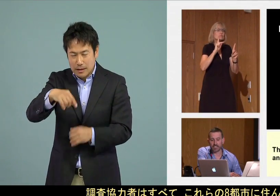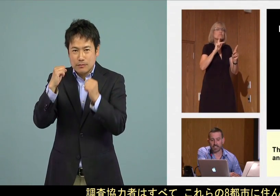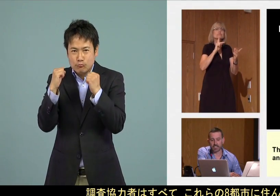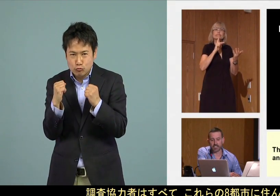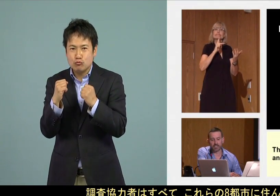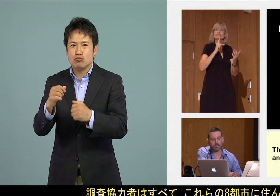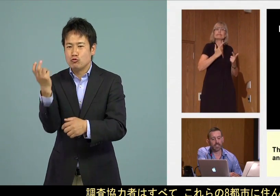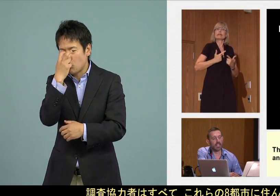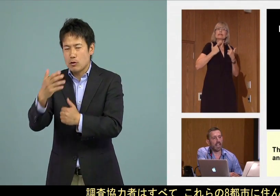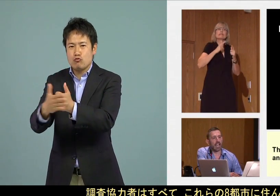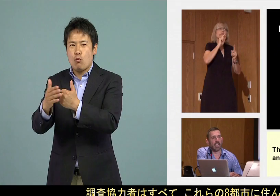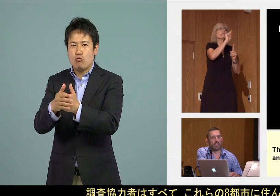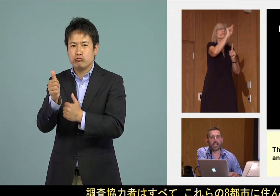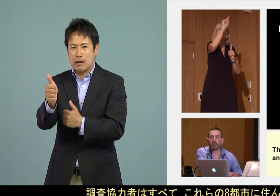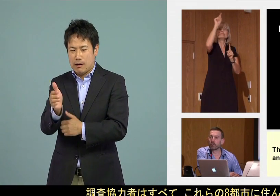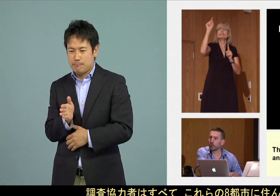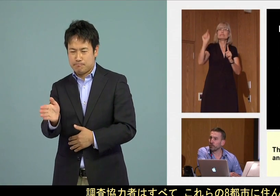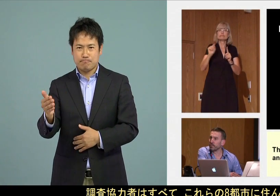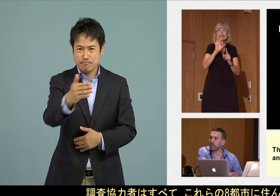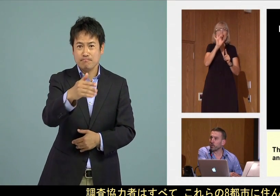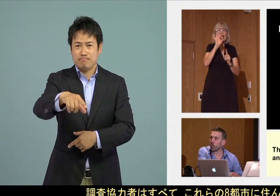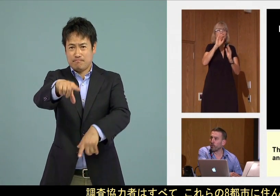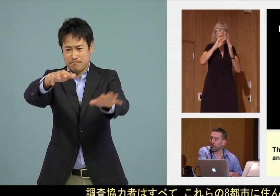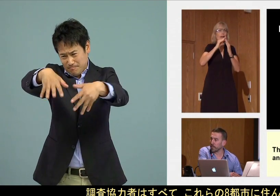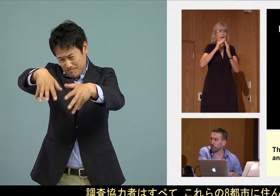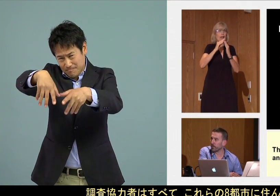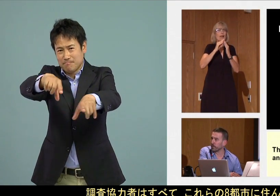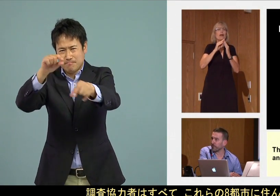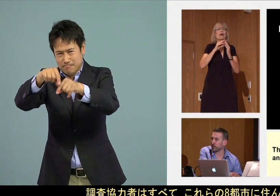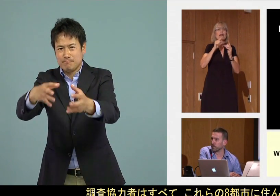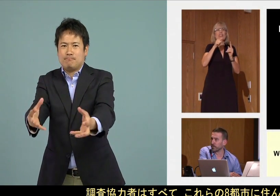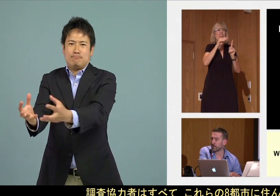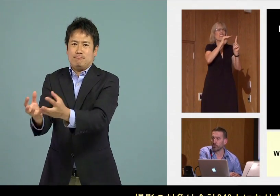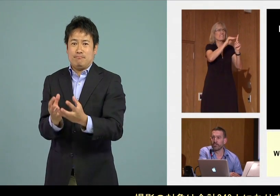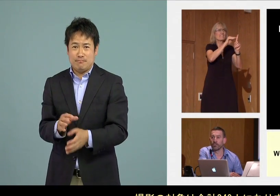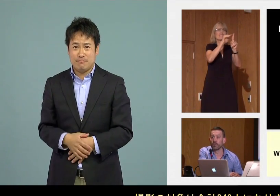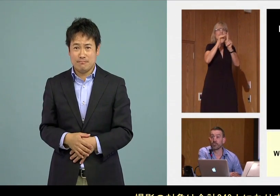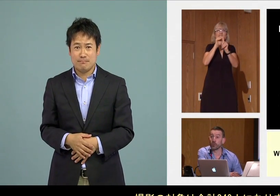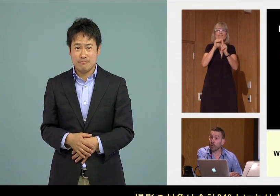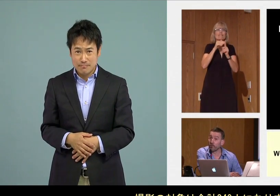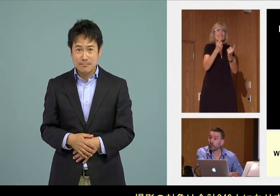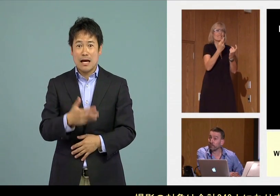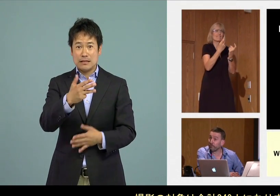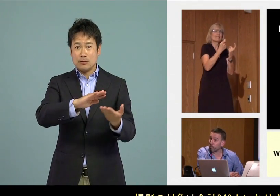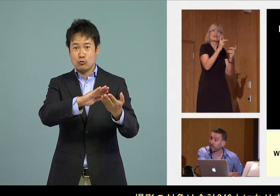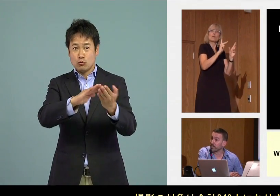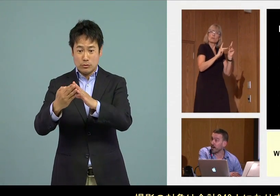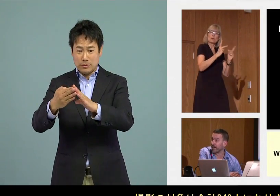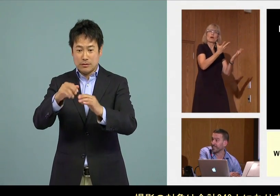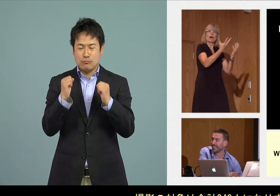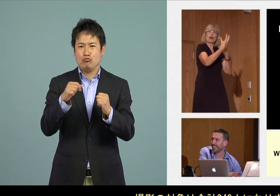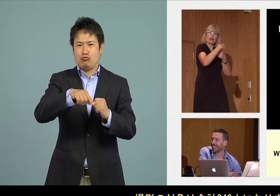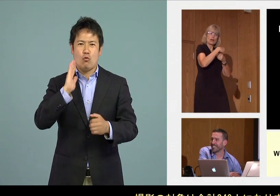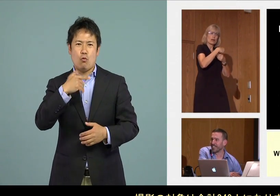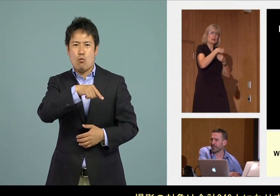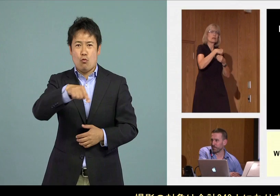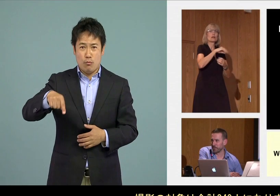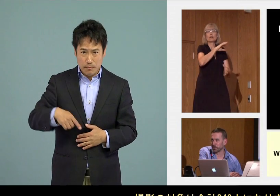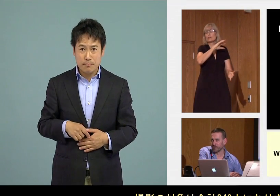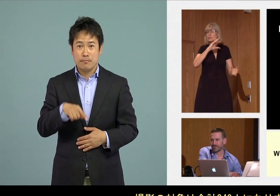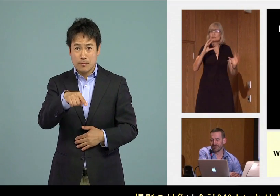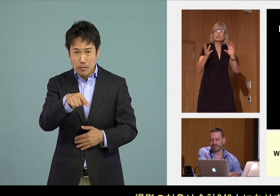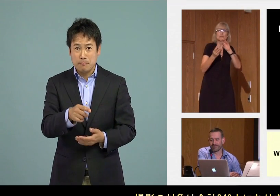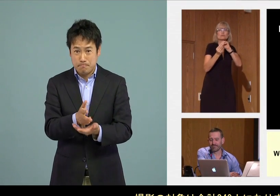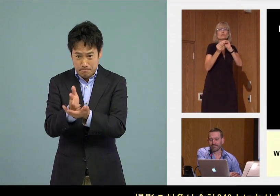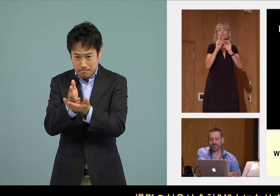8 cities, and they recruited all the people that we filmed. So we filmed 249 deaf